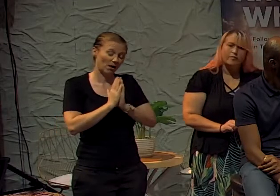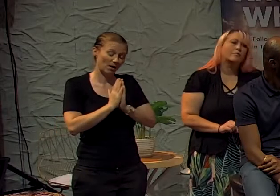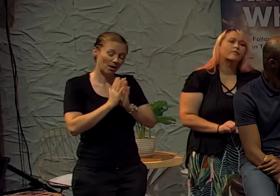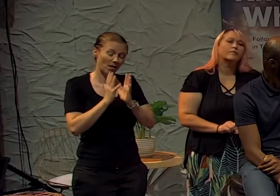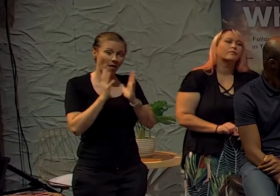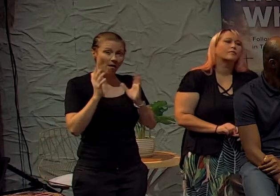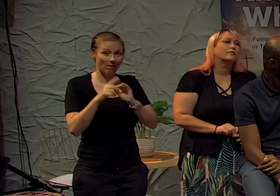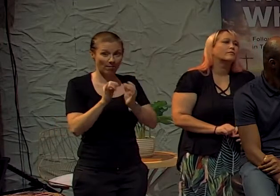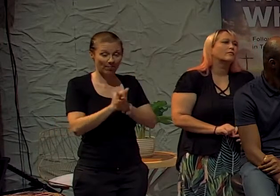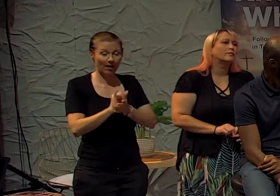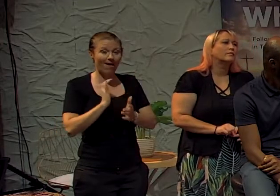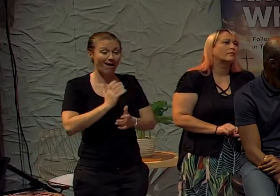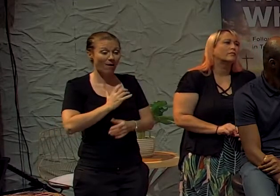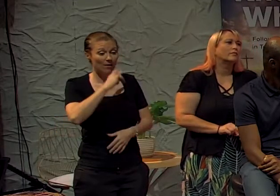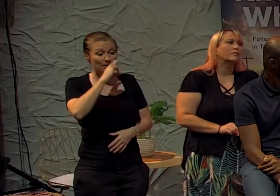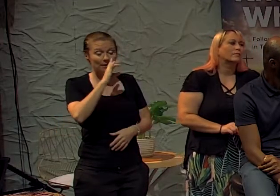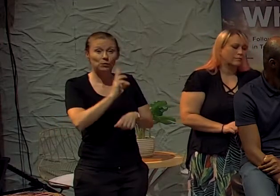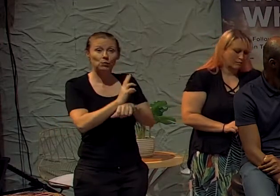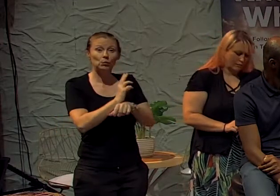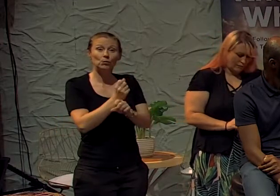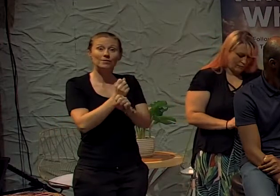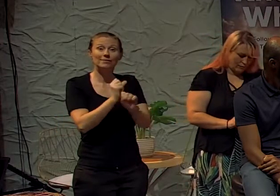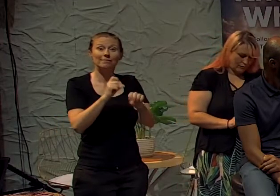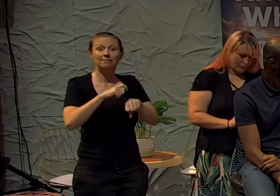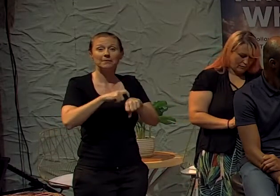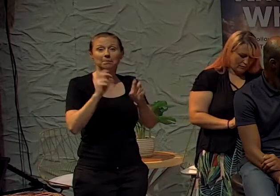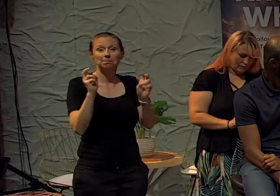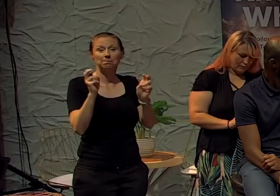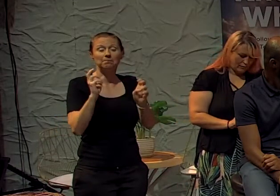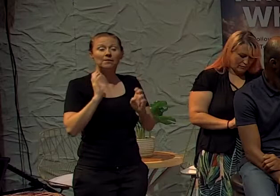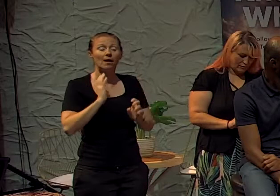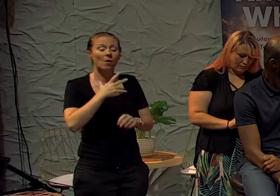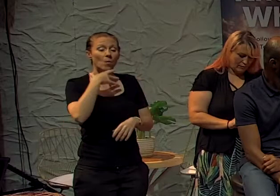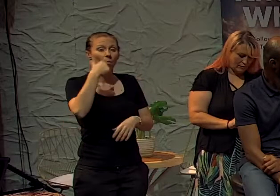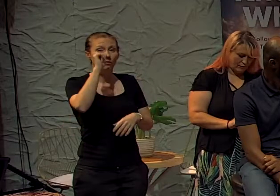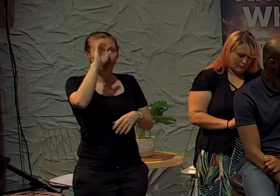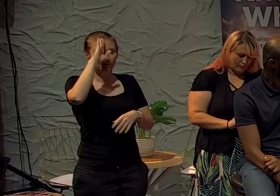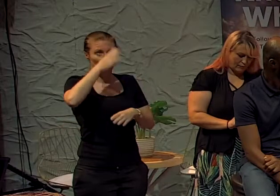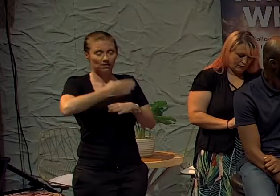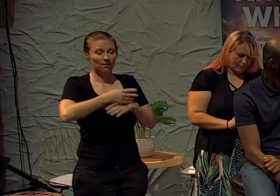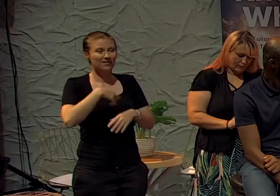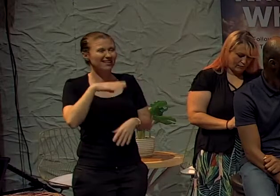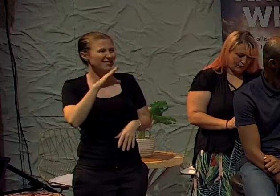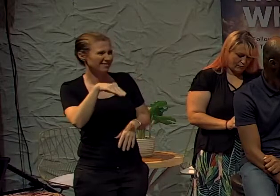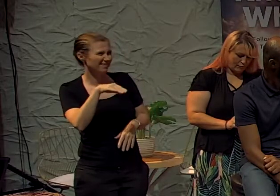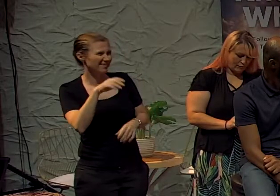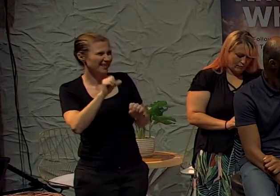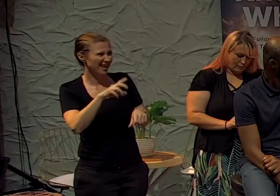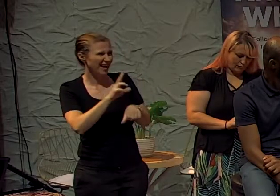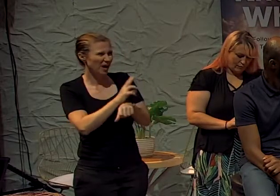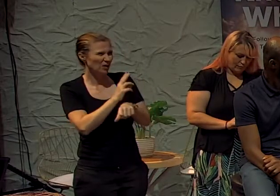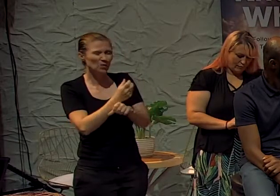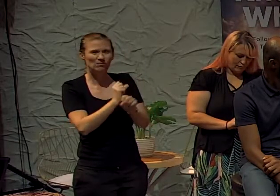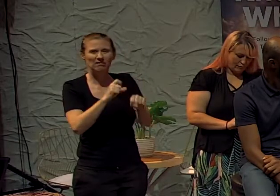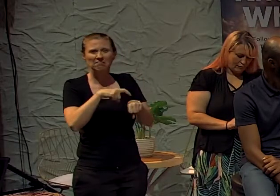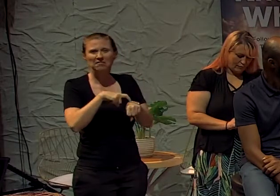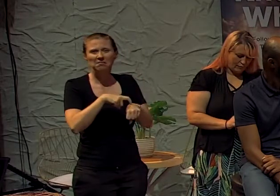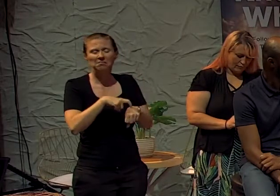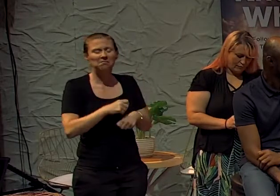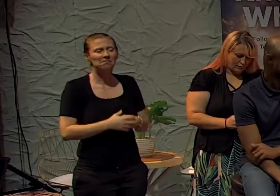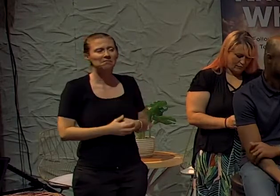that. And our kids use Safe Time. We had our oldest son, I'll never forget it, goes, hey, can I use Safe Time?